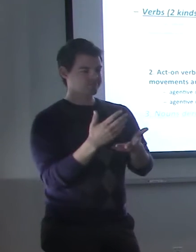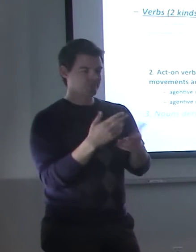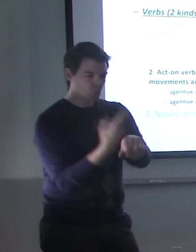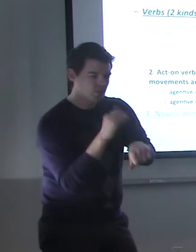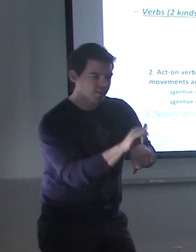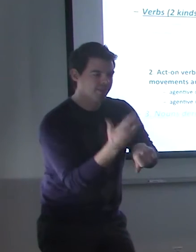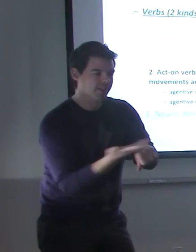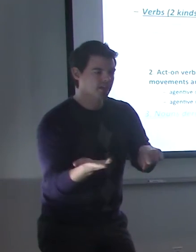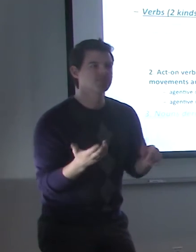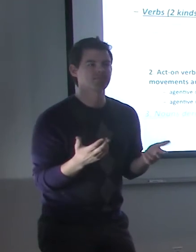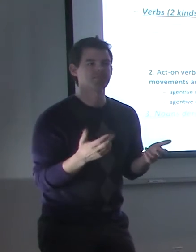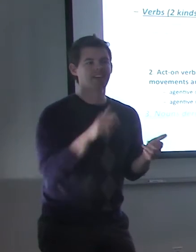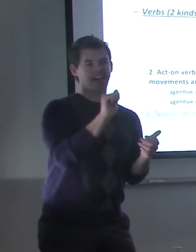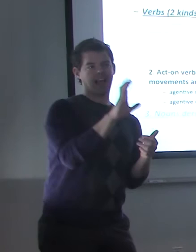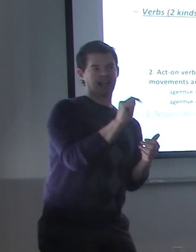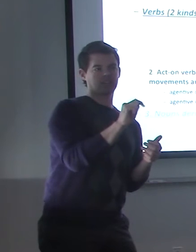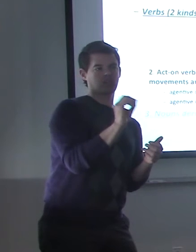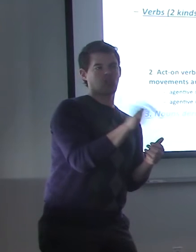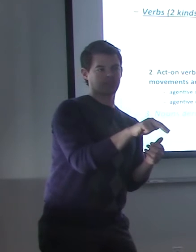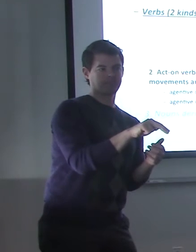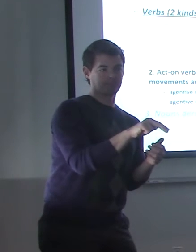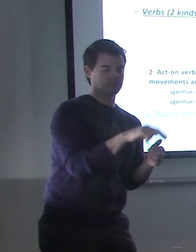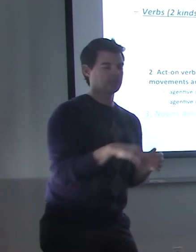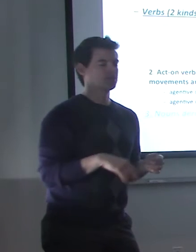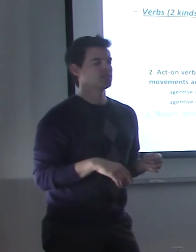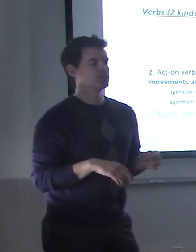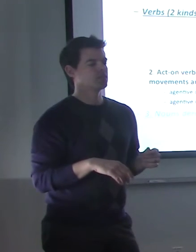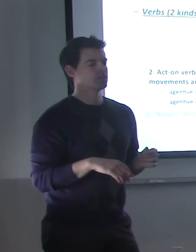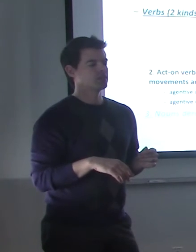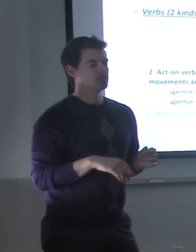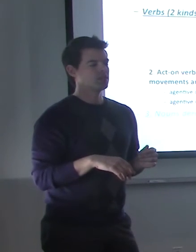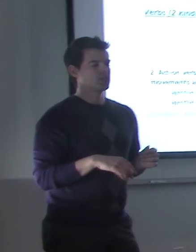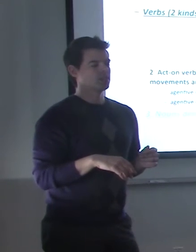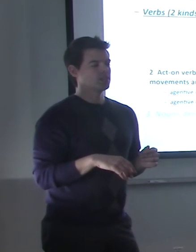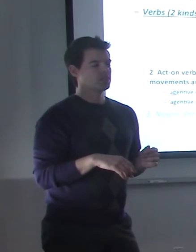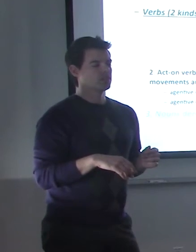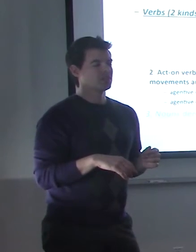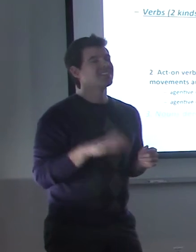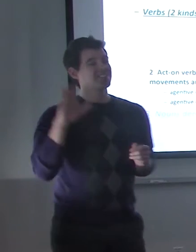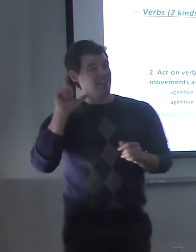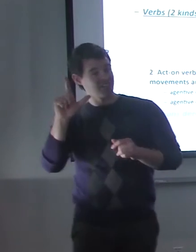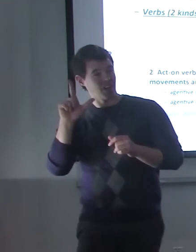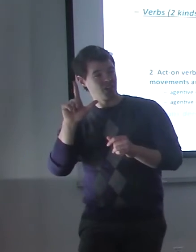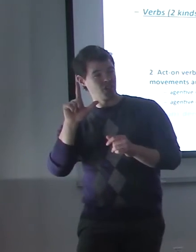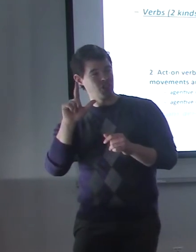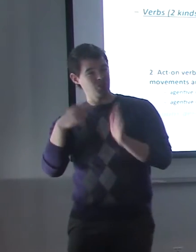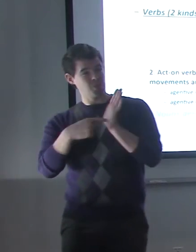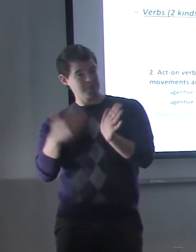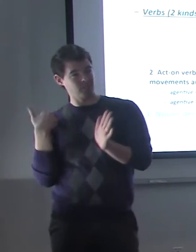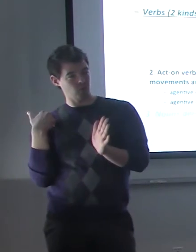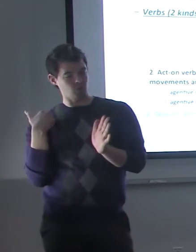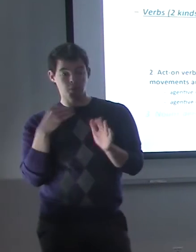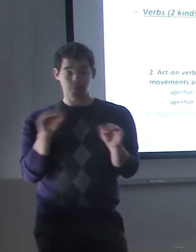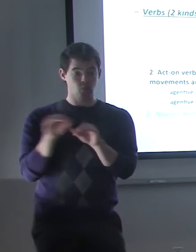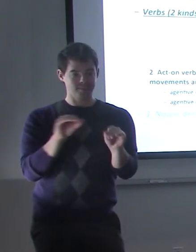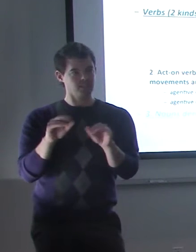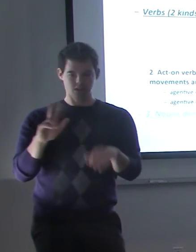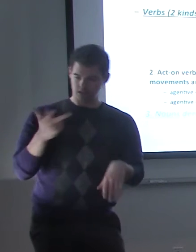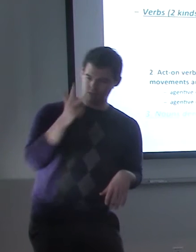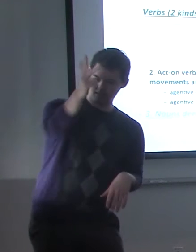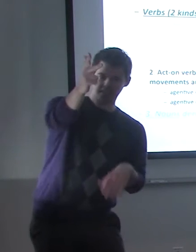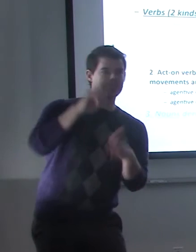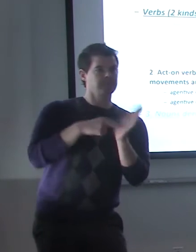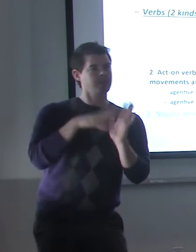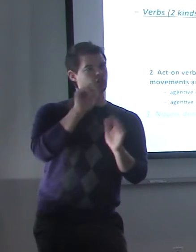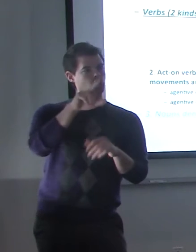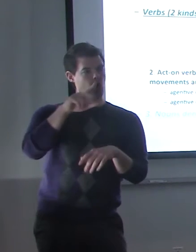objects. And the movements, unlike the movements of classifier predicates, they're not locatives. They're not just